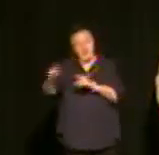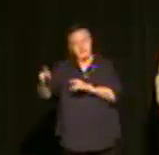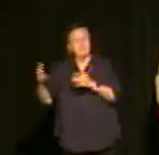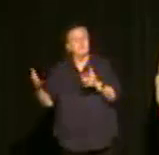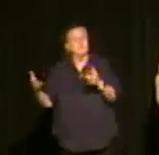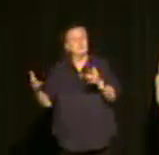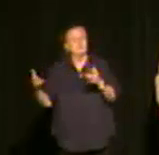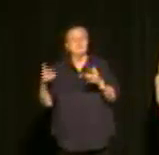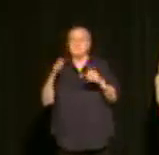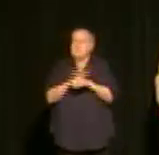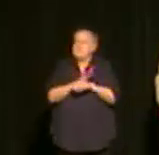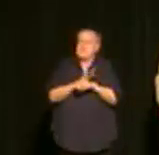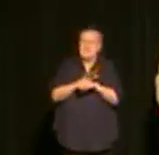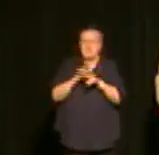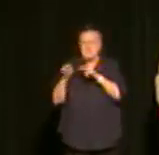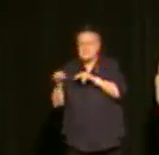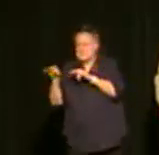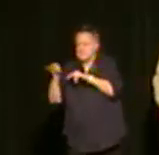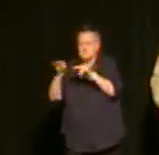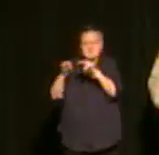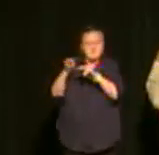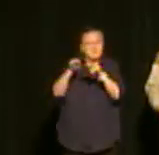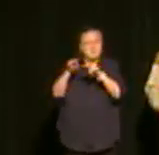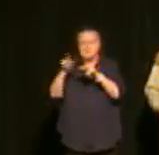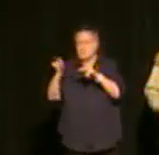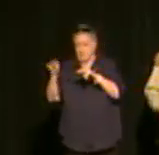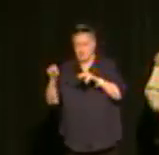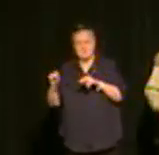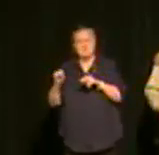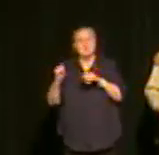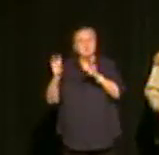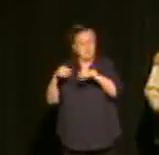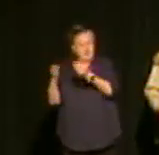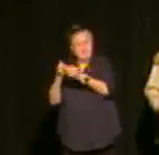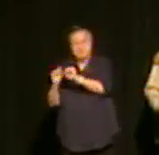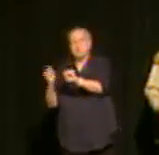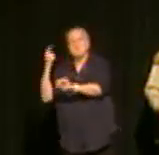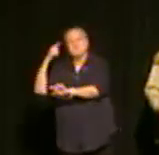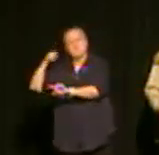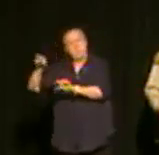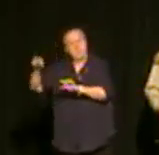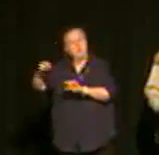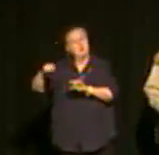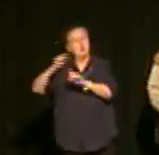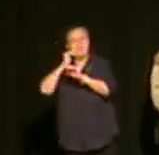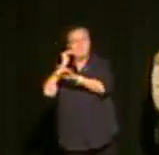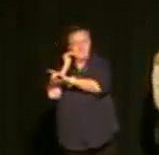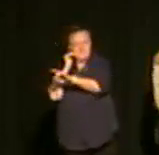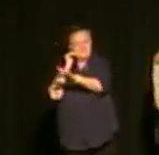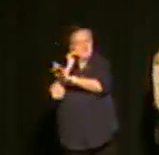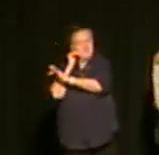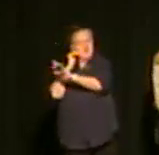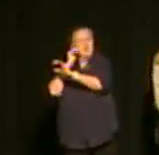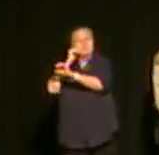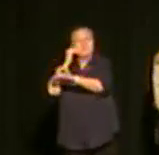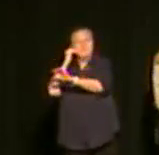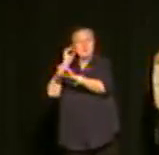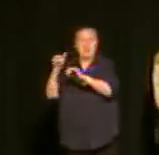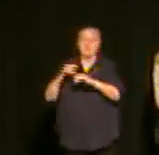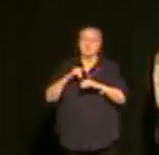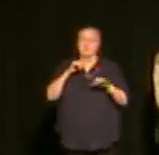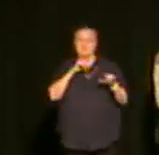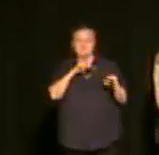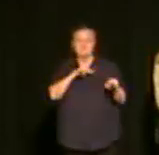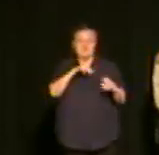busy patrolling the evacuation zones in order to provide security, and we are manning all road